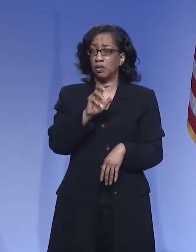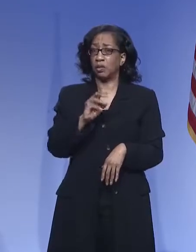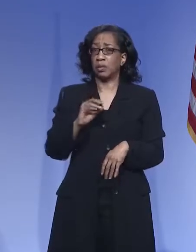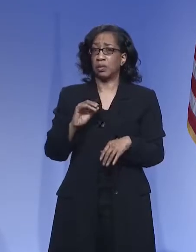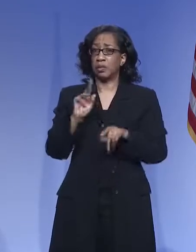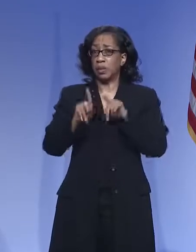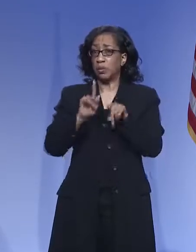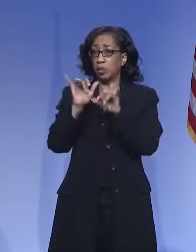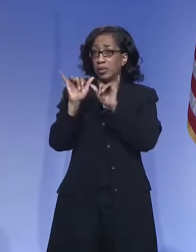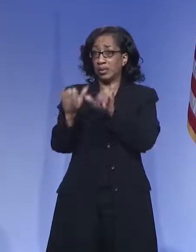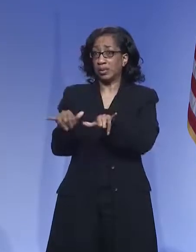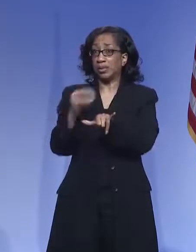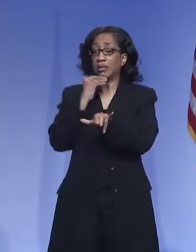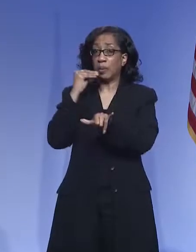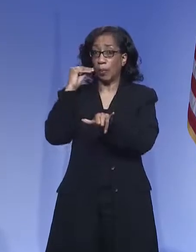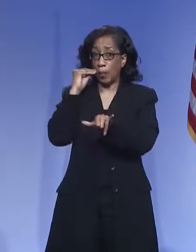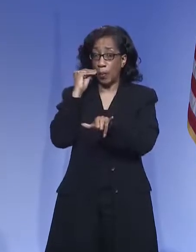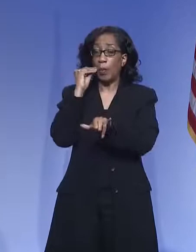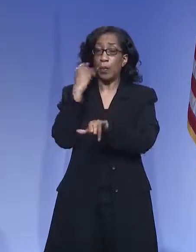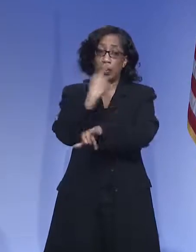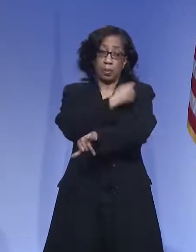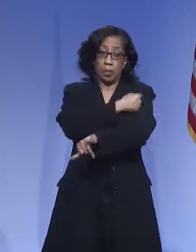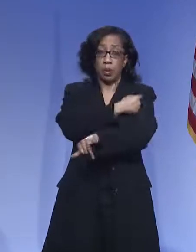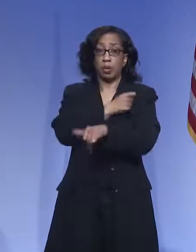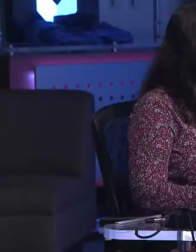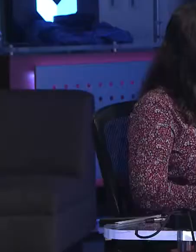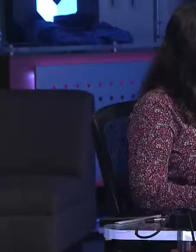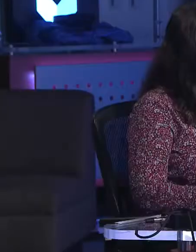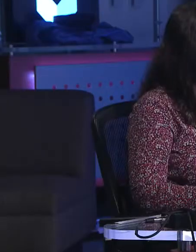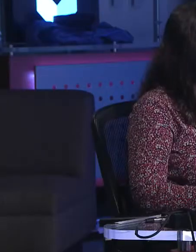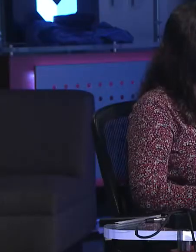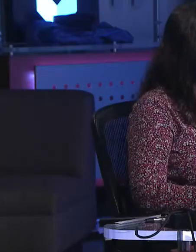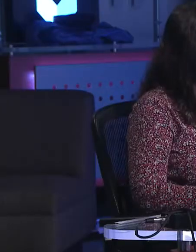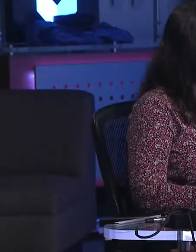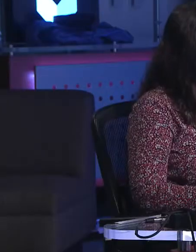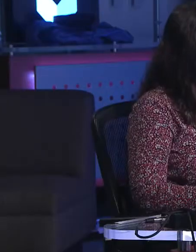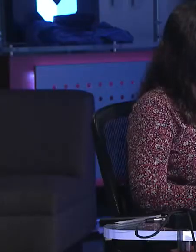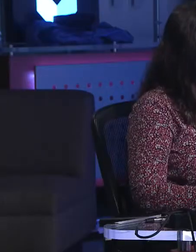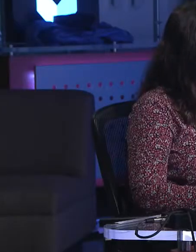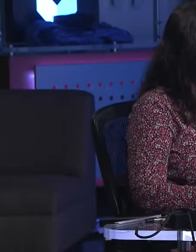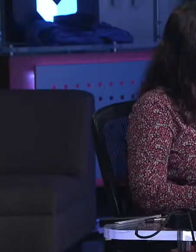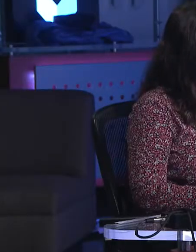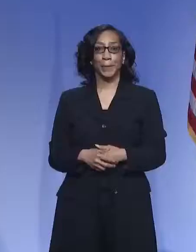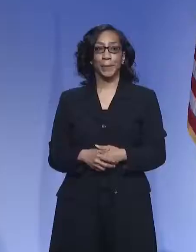So we're moving through at a pretty rapid clip. Brad Broders, Local 24.